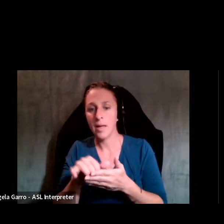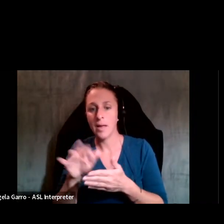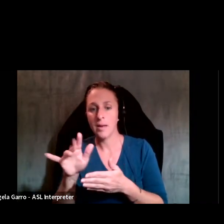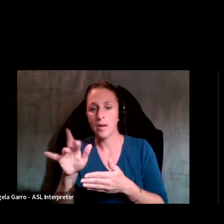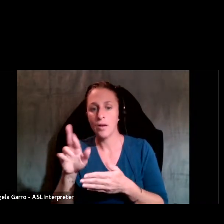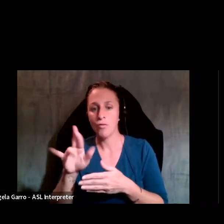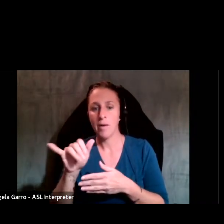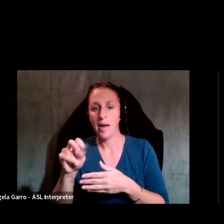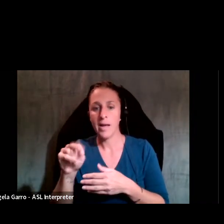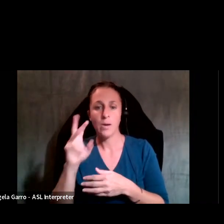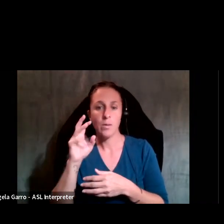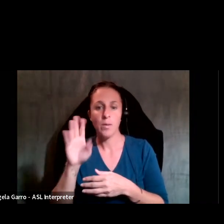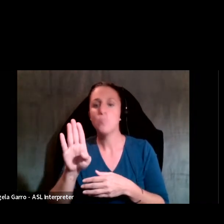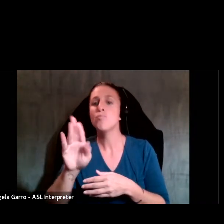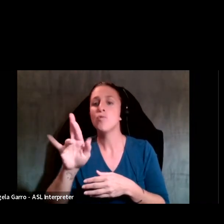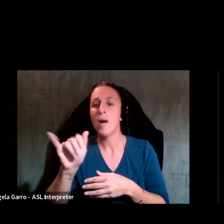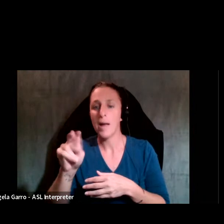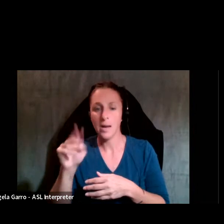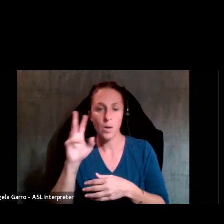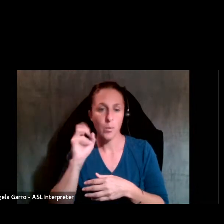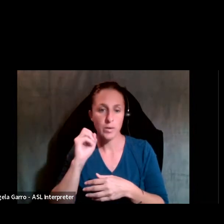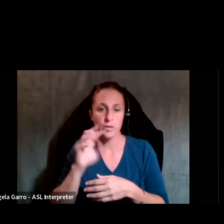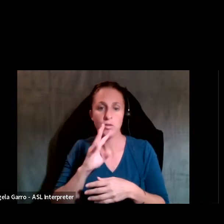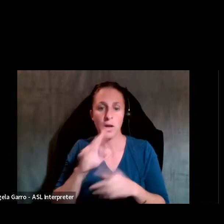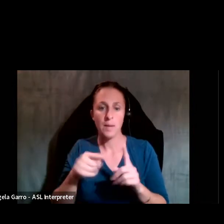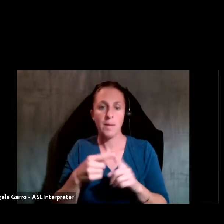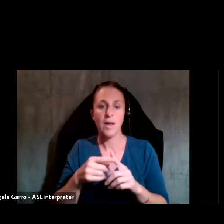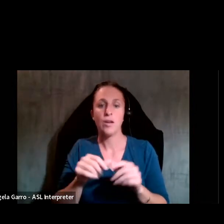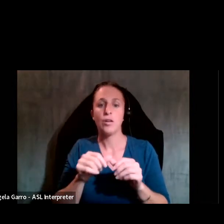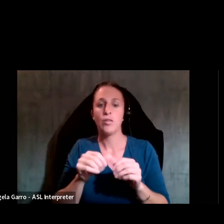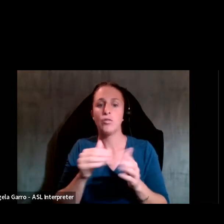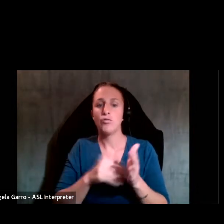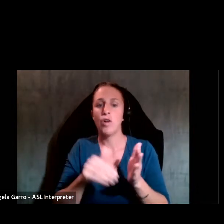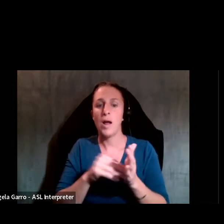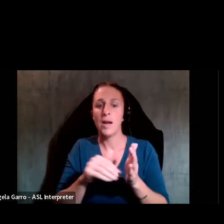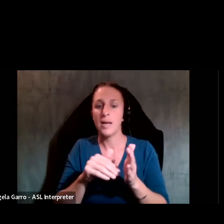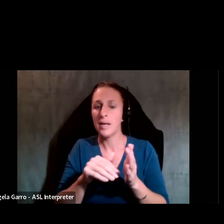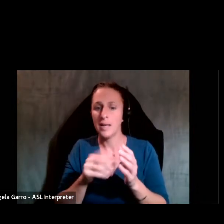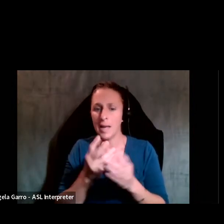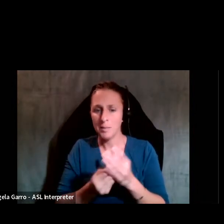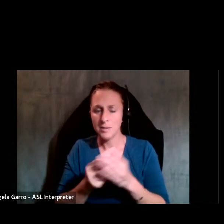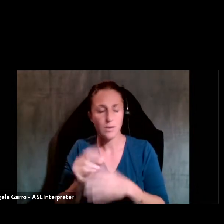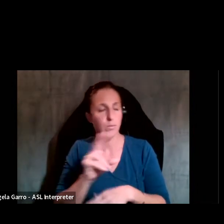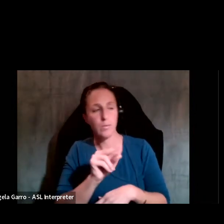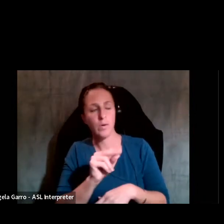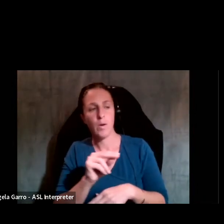Brian was talking about, with the Chronic absenteeism? No, or- the support